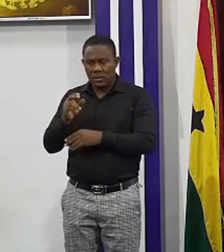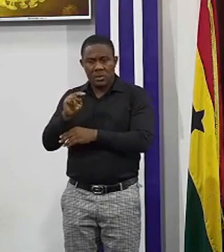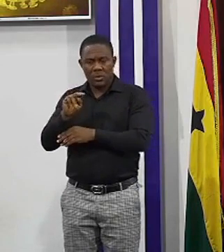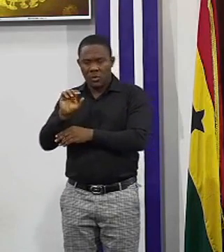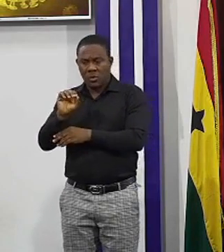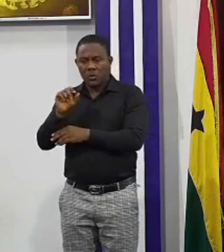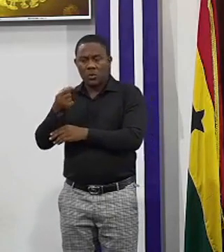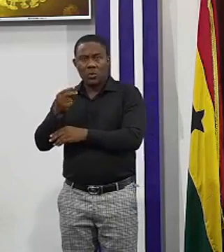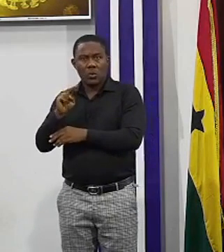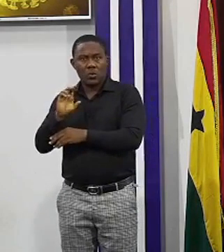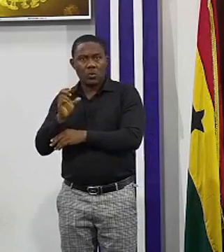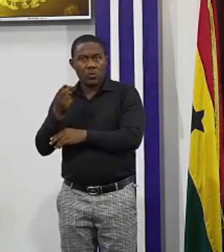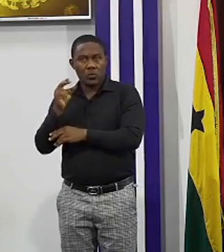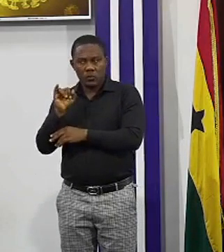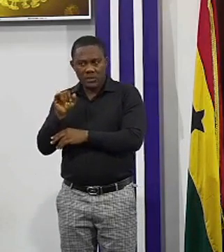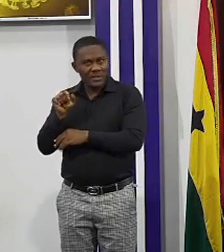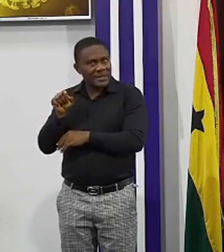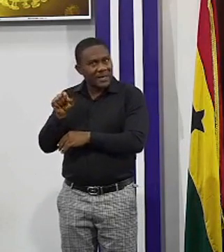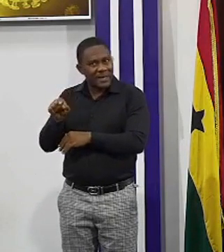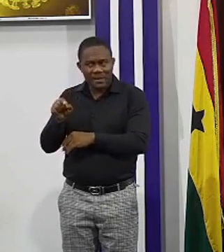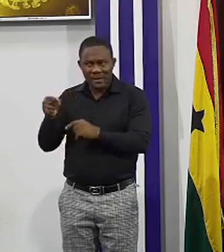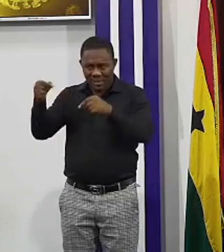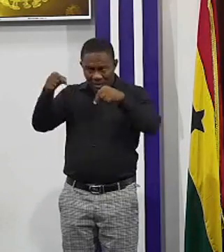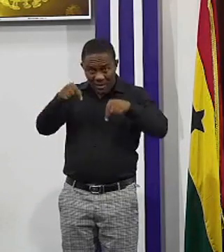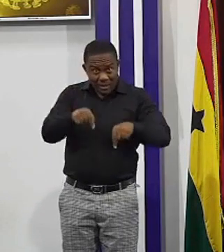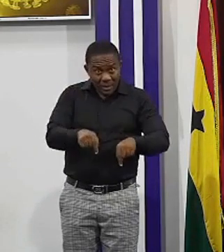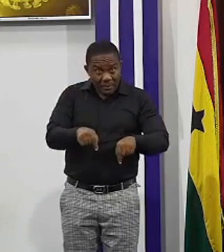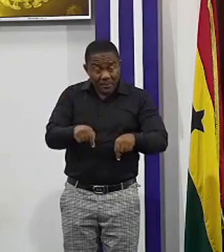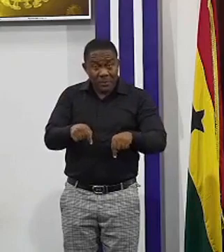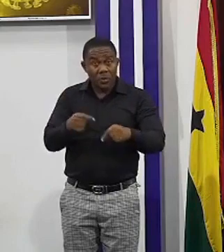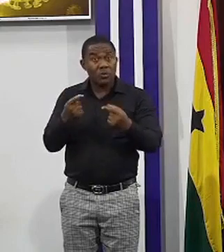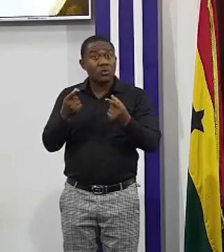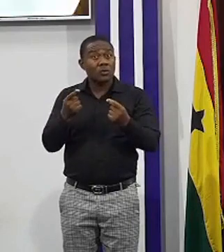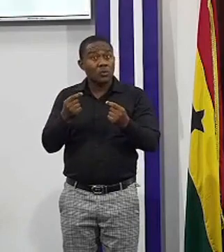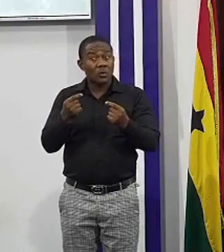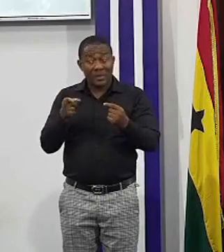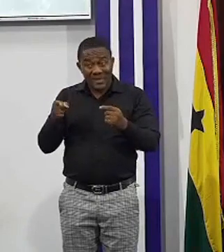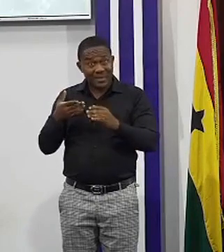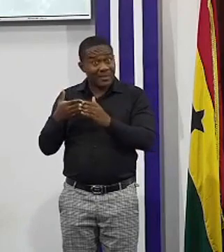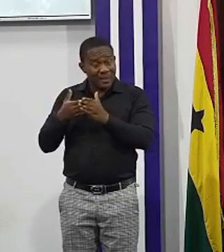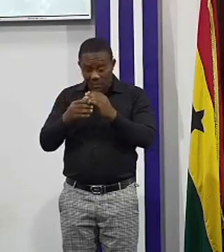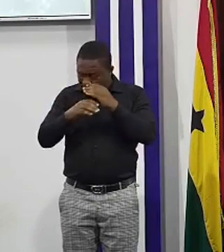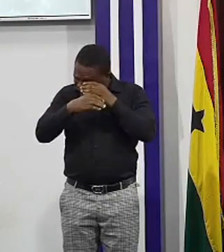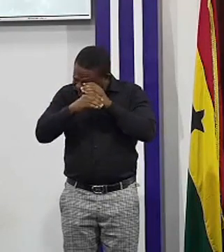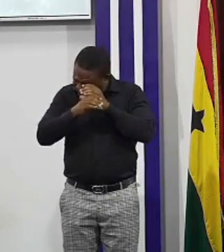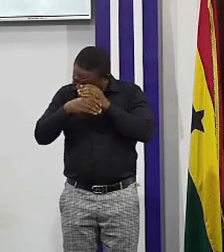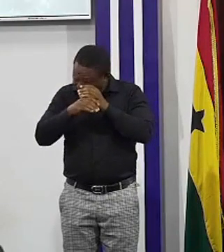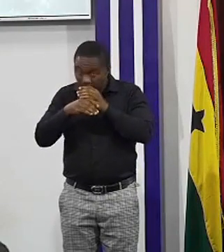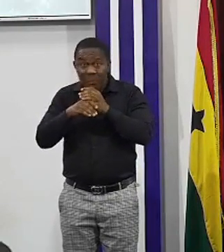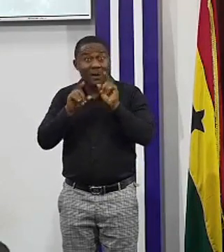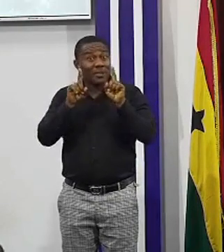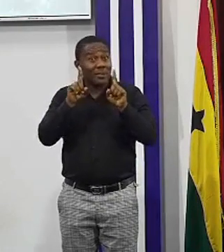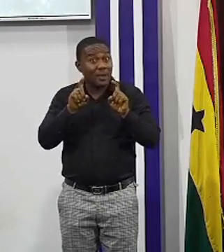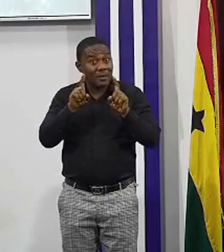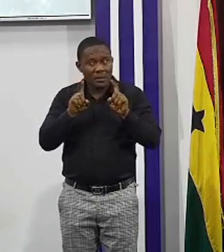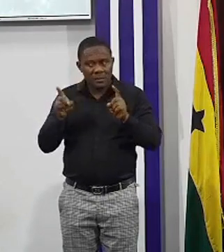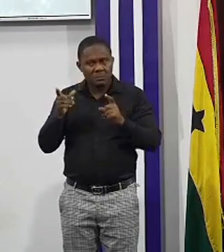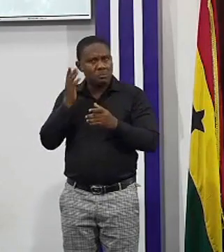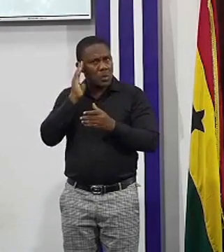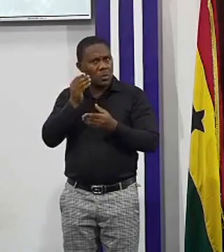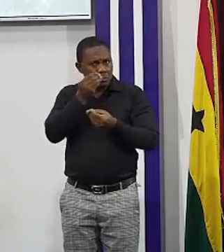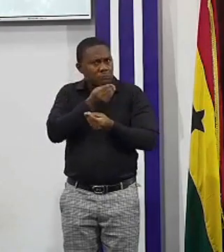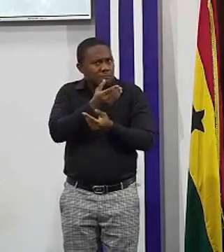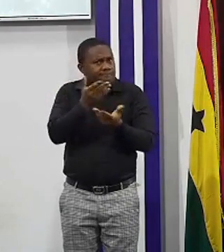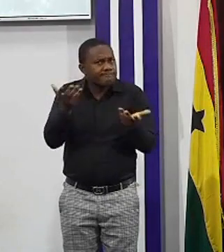entire testing program, to help us with some details on the data of